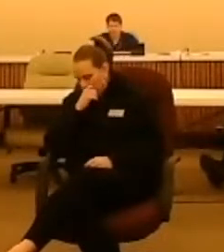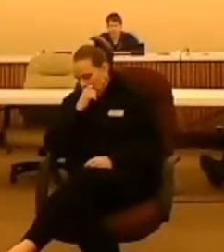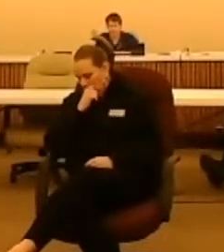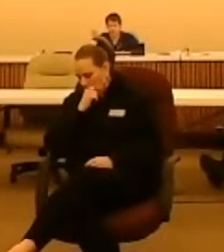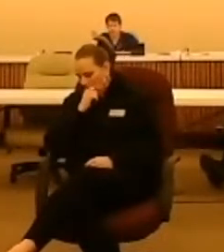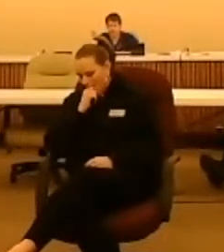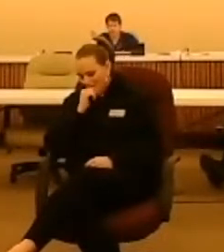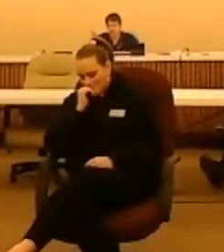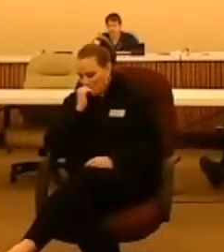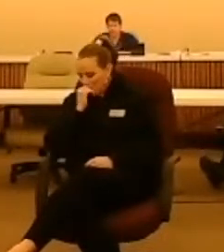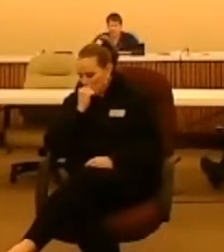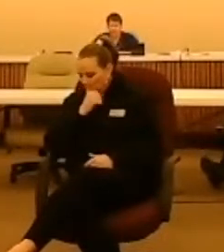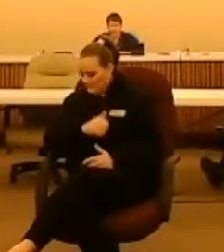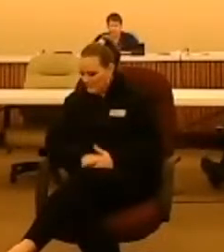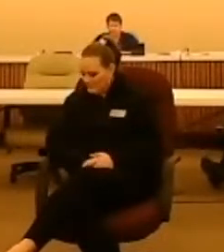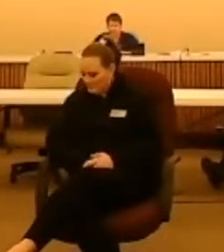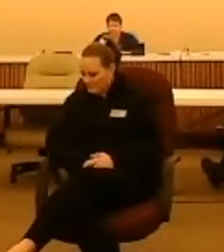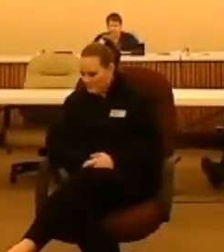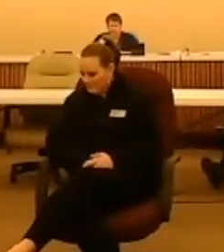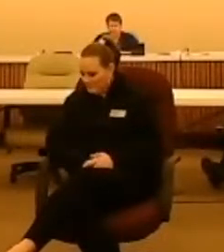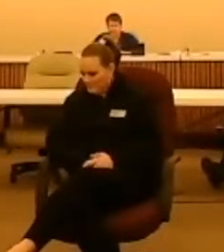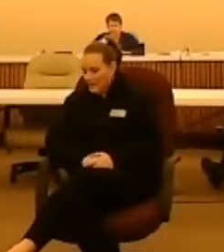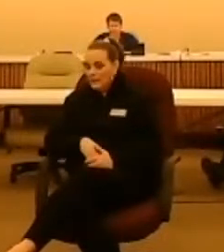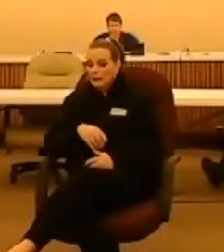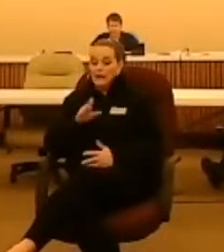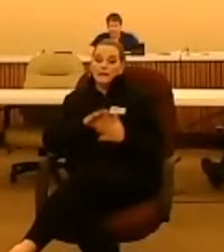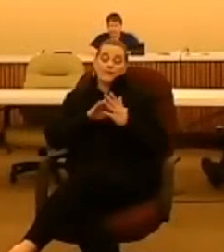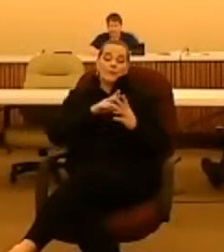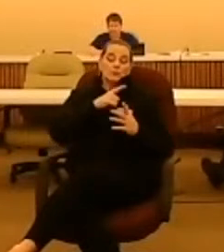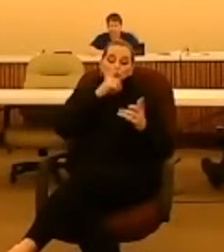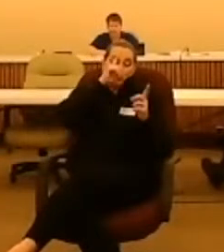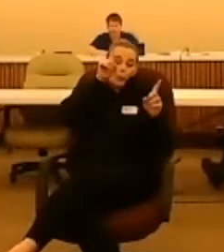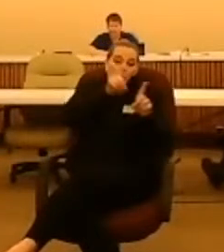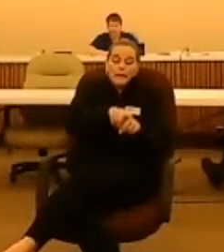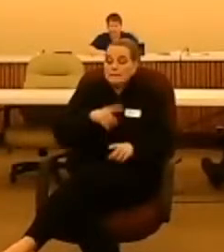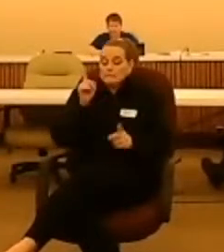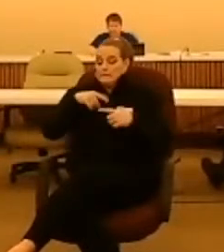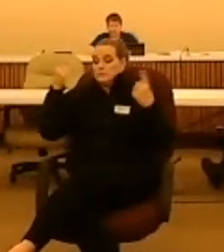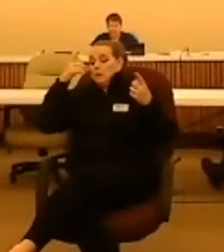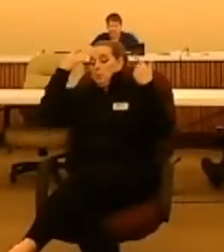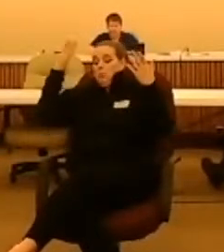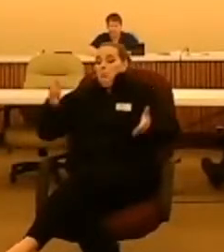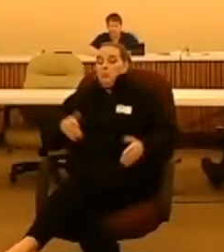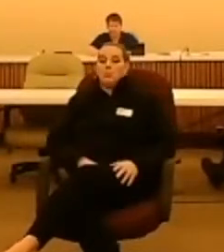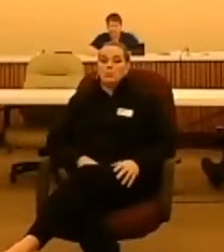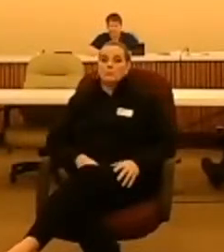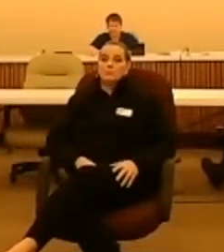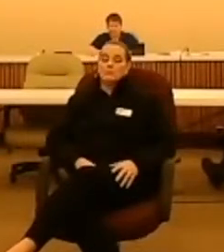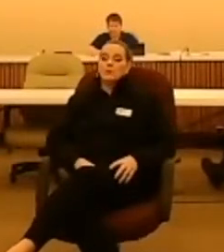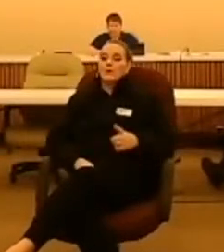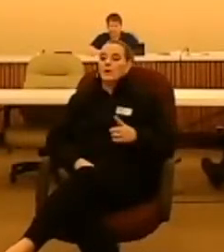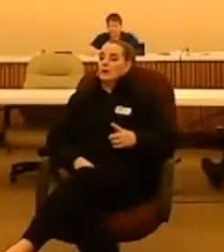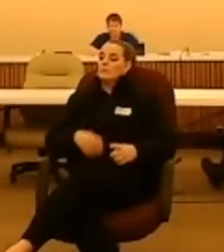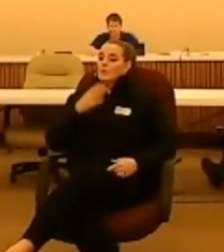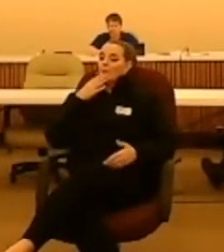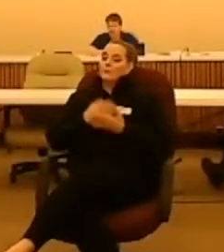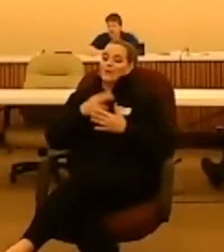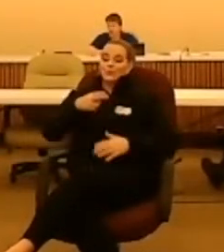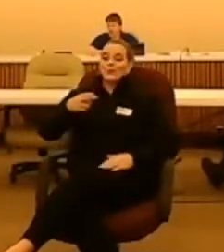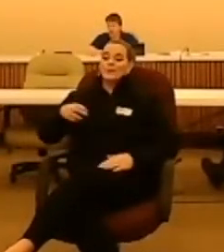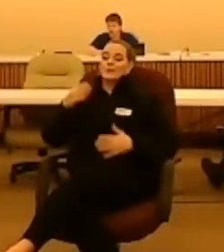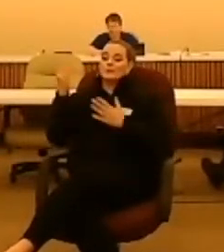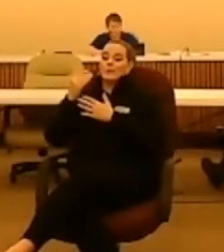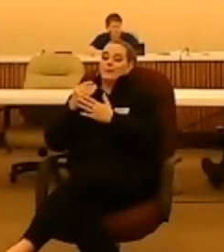I don't know if developers, if you agree, disagree with anything I've just said, but That's a pretty good history lesson.